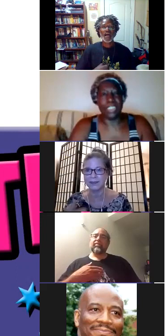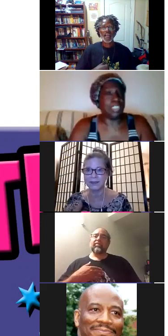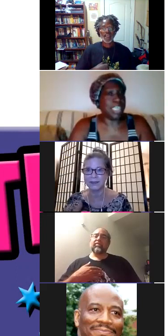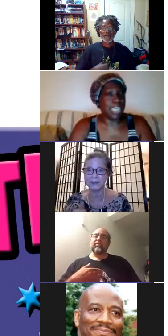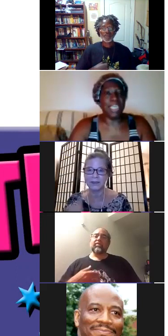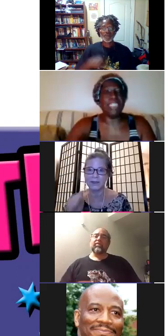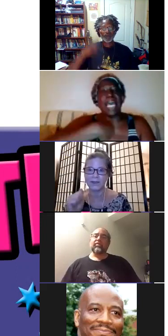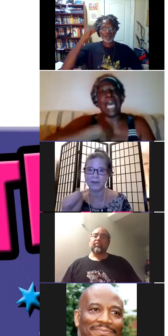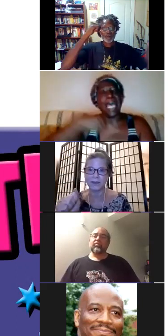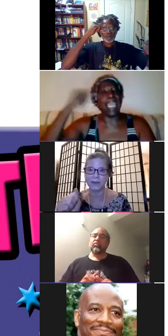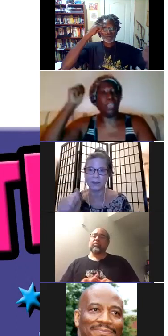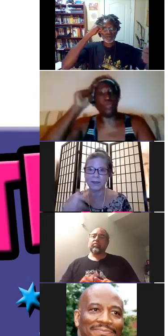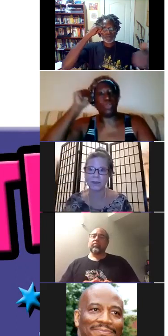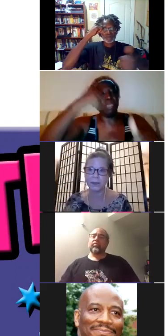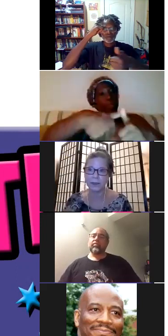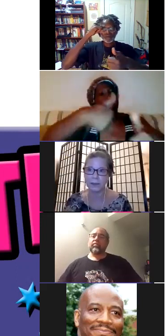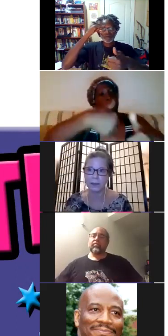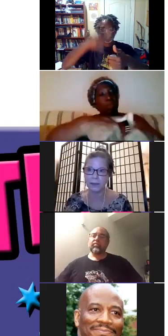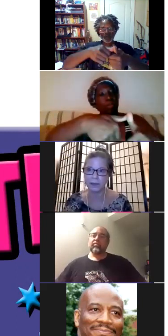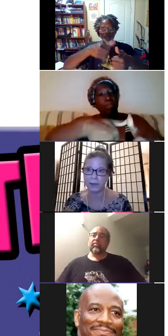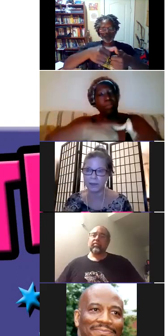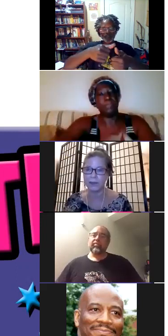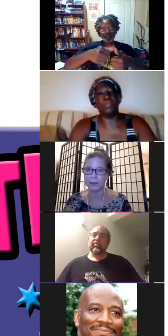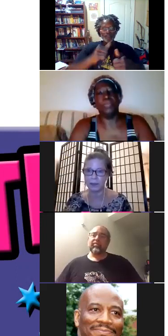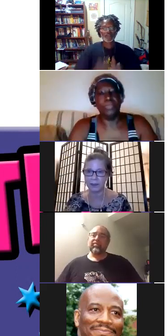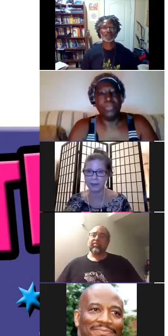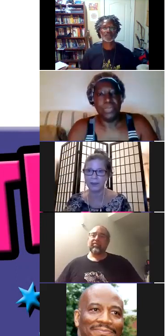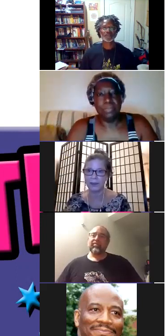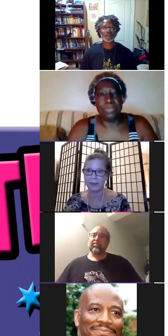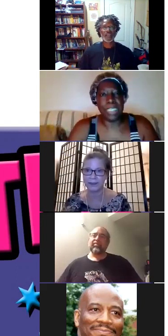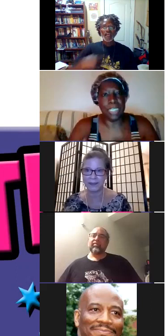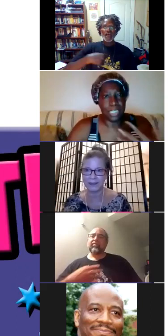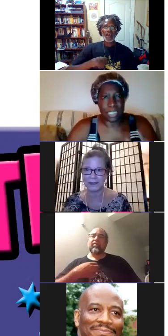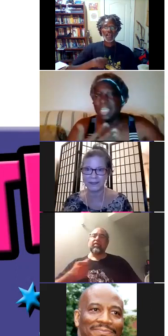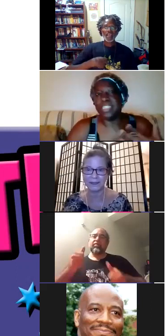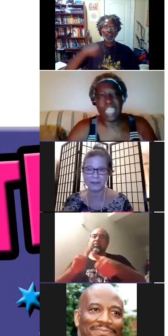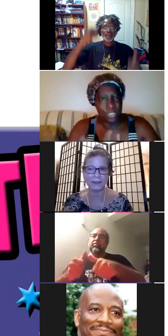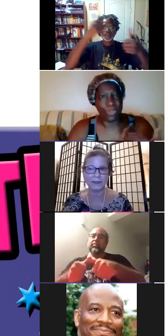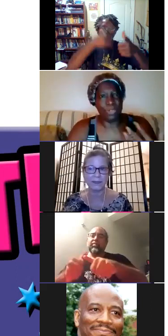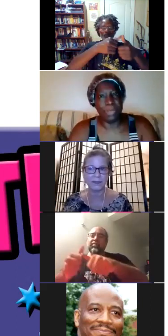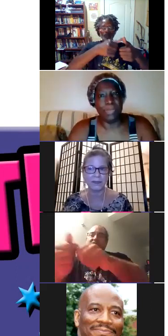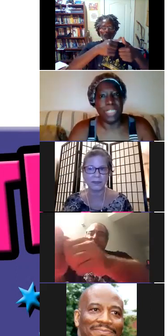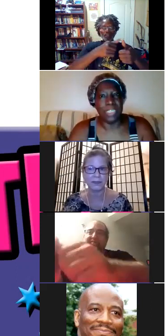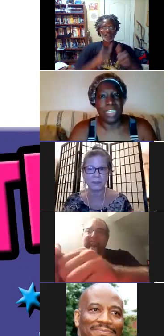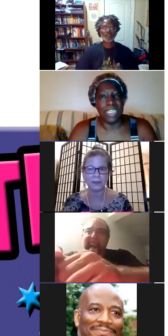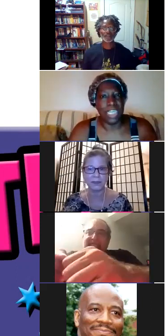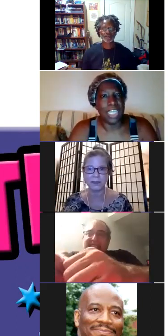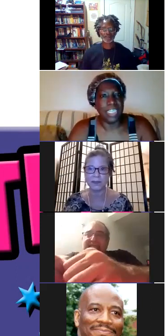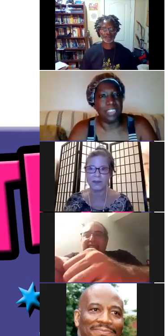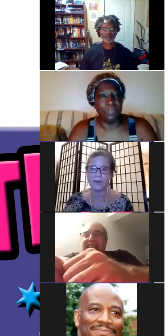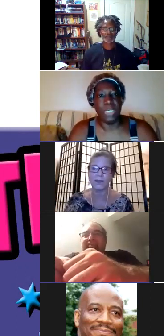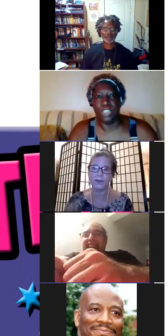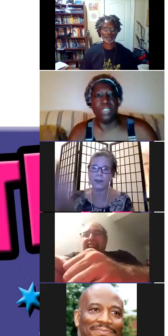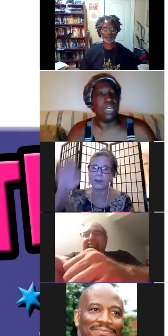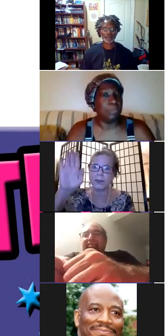Okay. It's I the am same as I remember, remembering. but it's I am. contextual. Remember, it's all in the